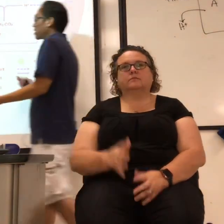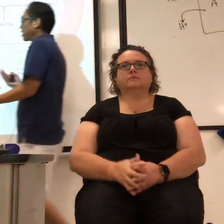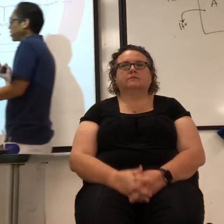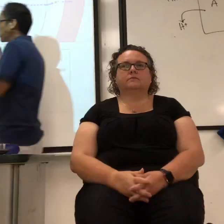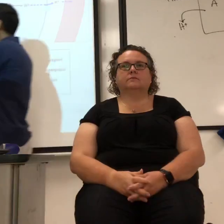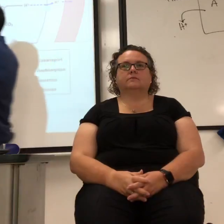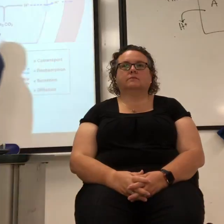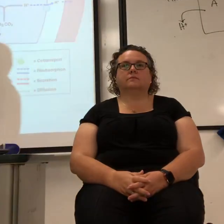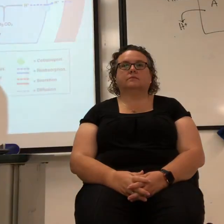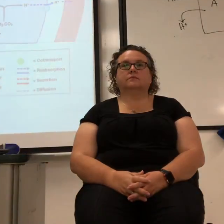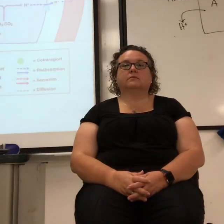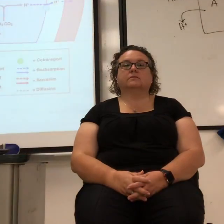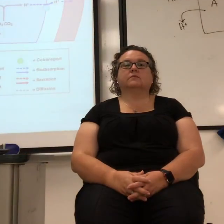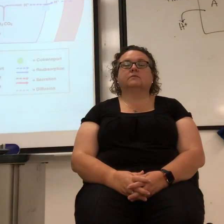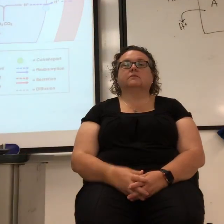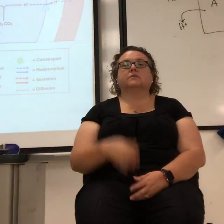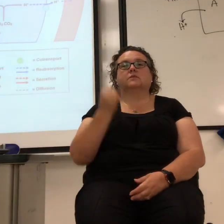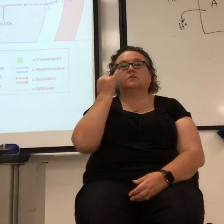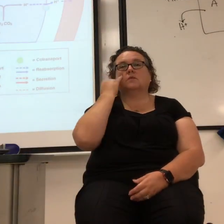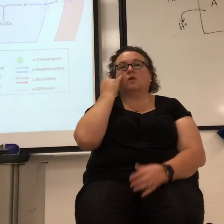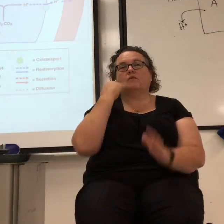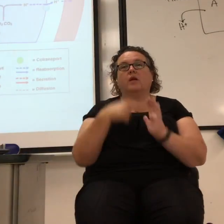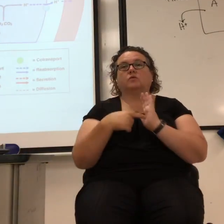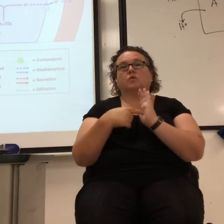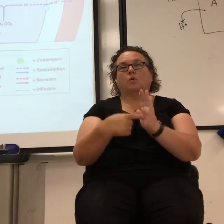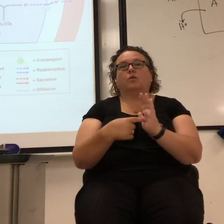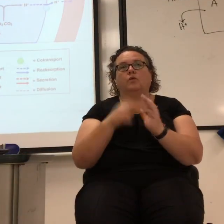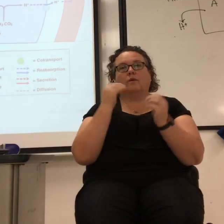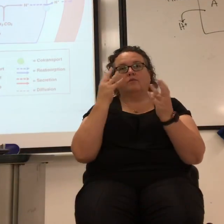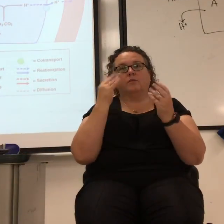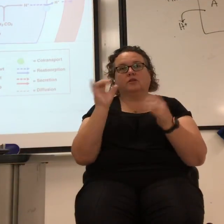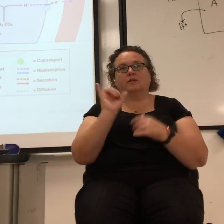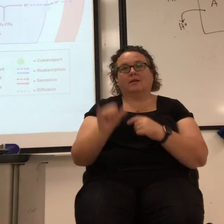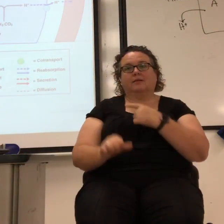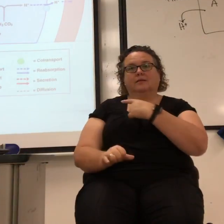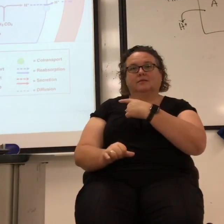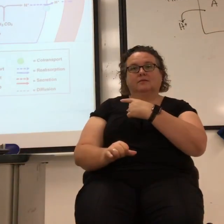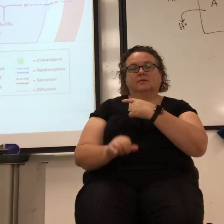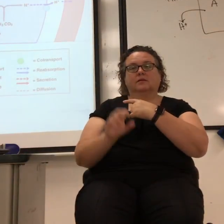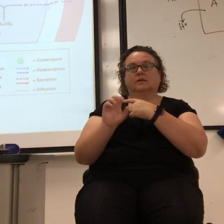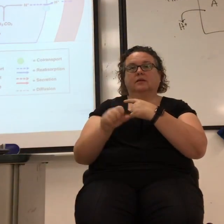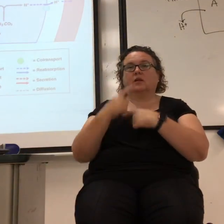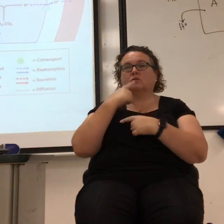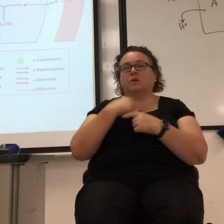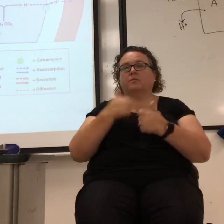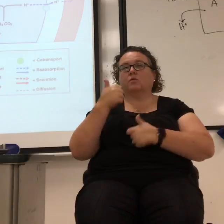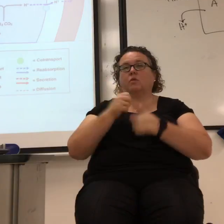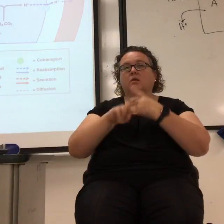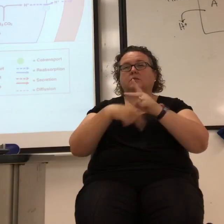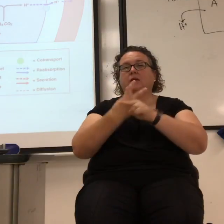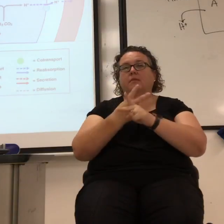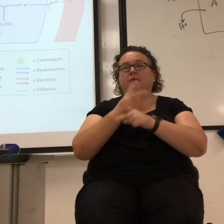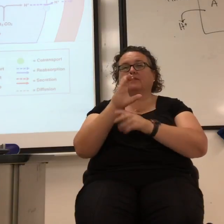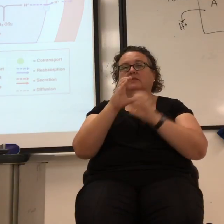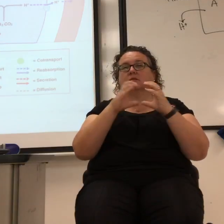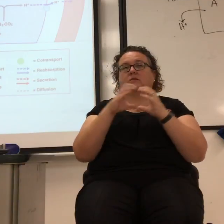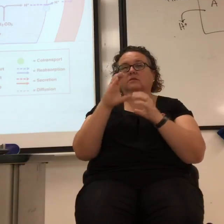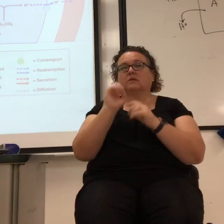So if I just kind of show you information like this, could you tell which cell type this is?